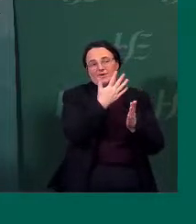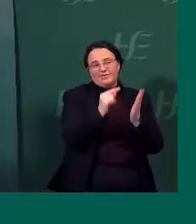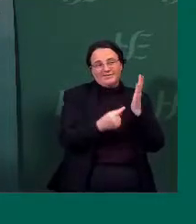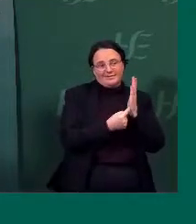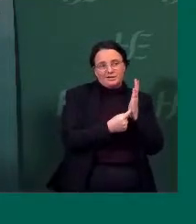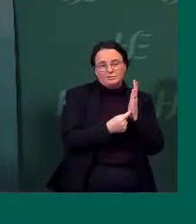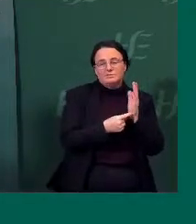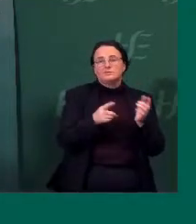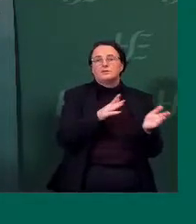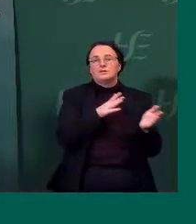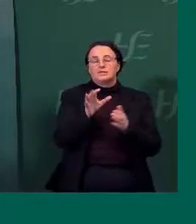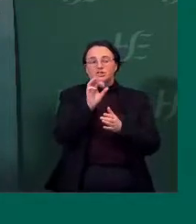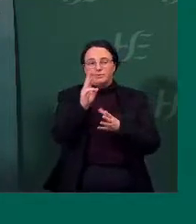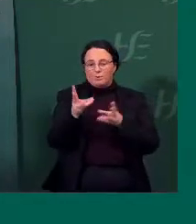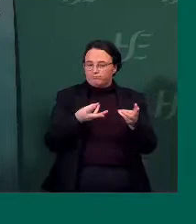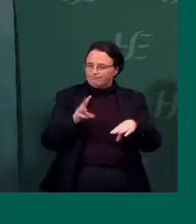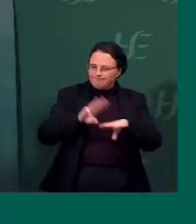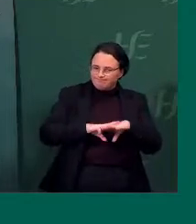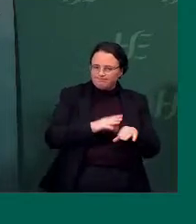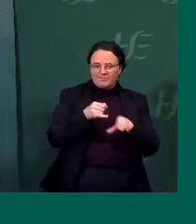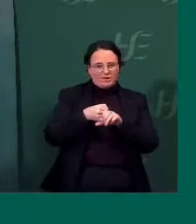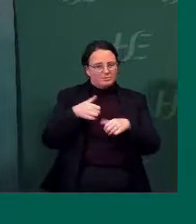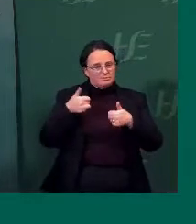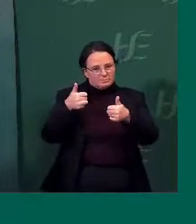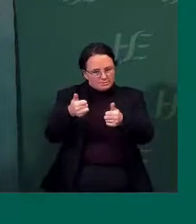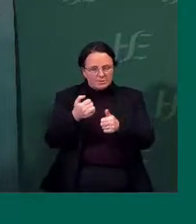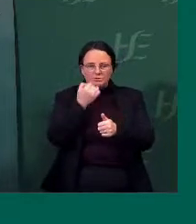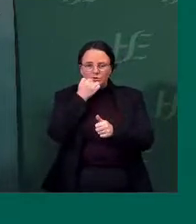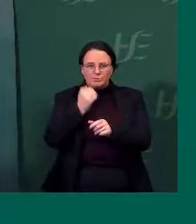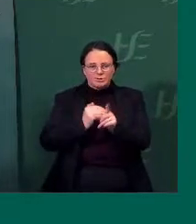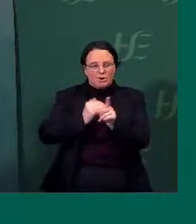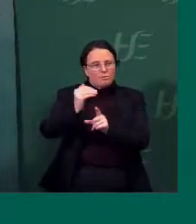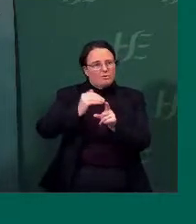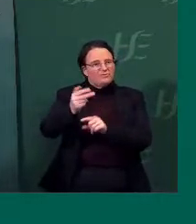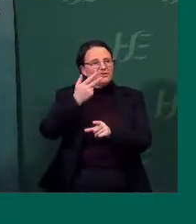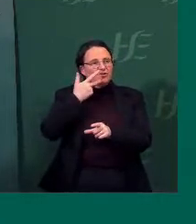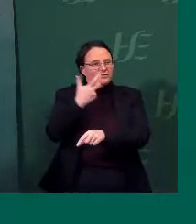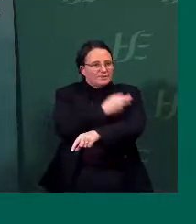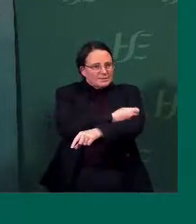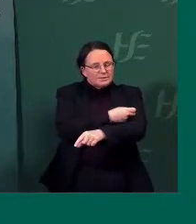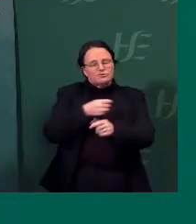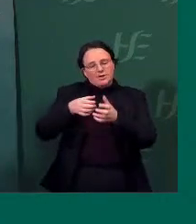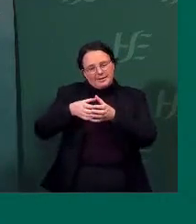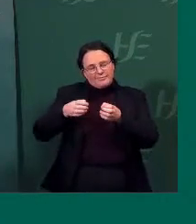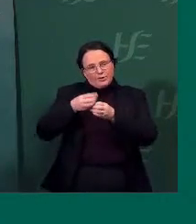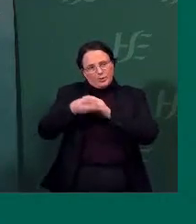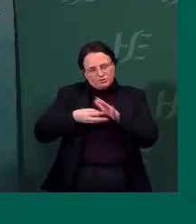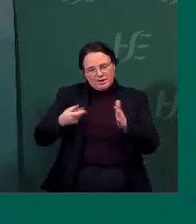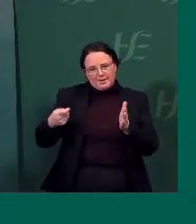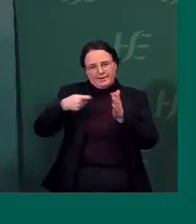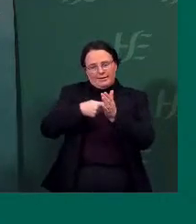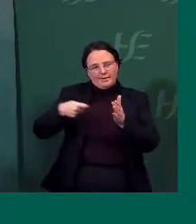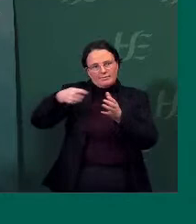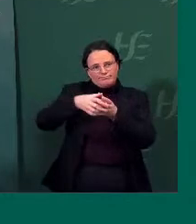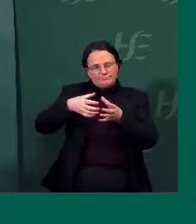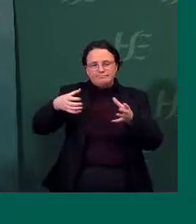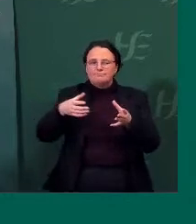last week. GPs working well, pharmacies starting to increase their doses and trying to increase that gradually week on week. Clearly, the